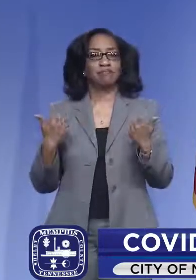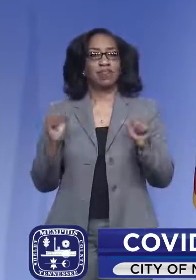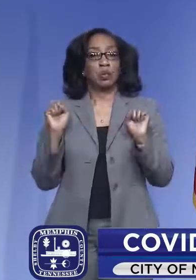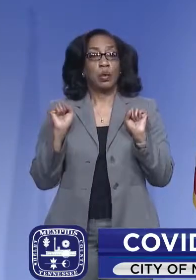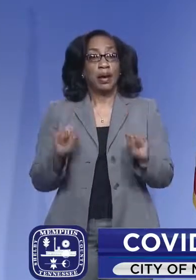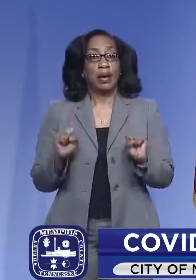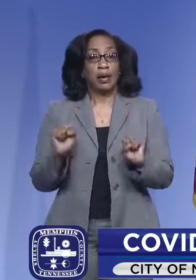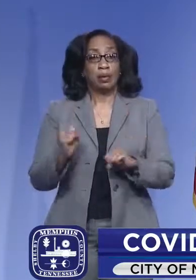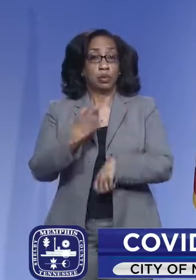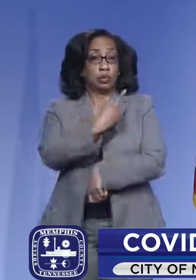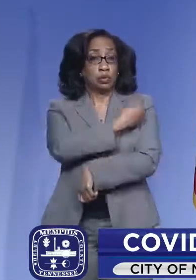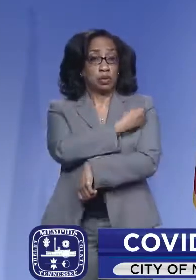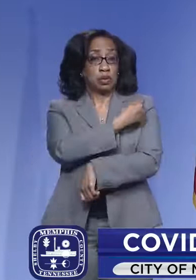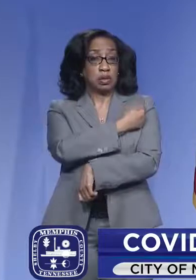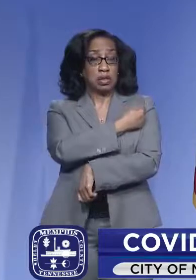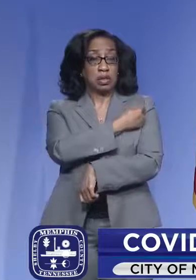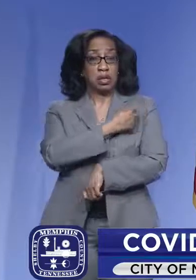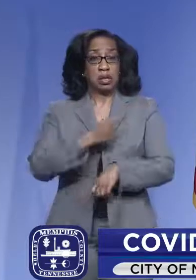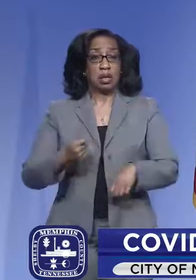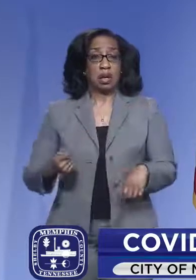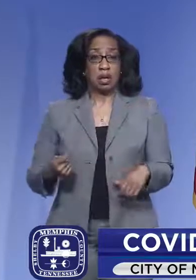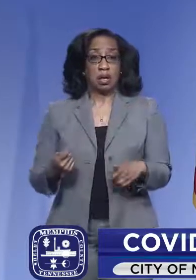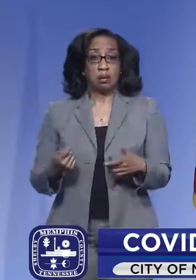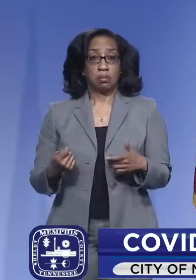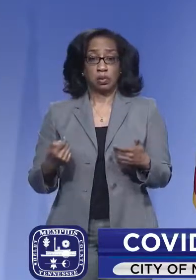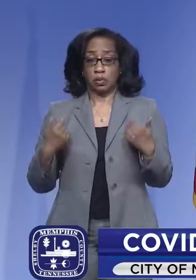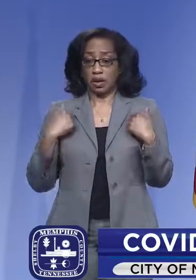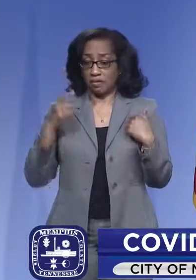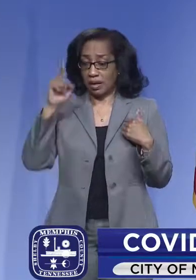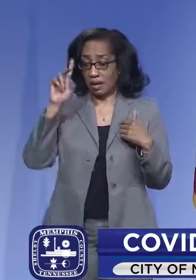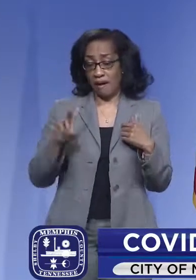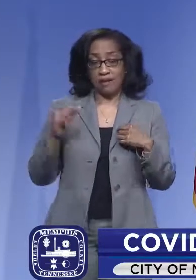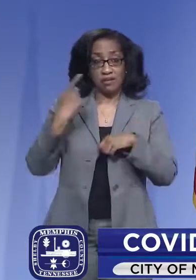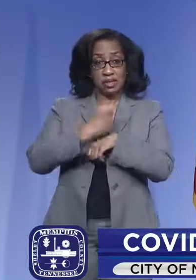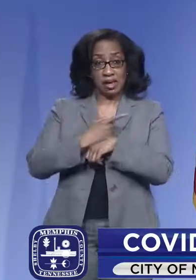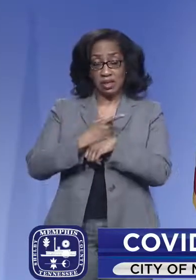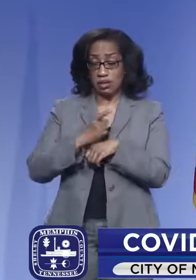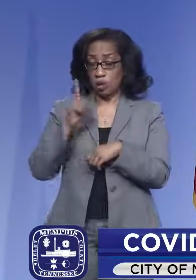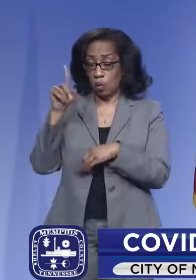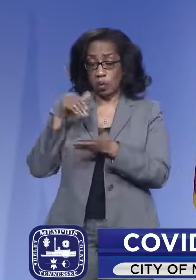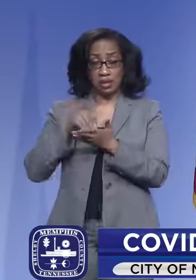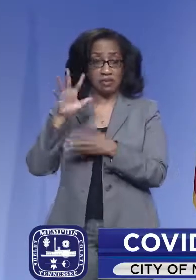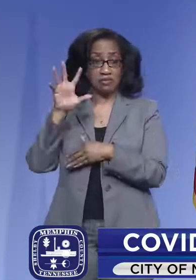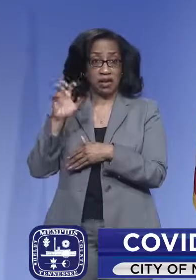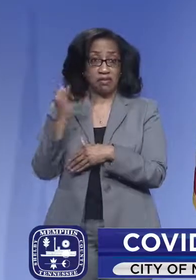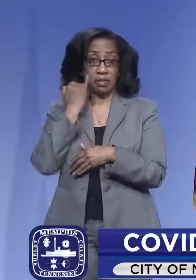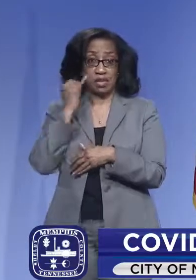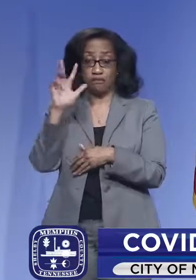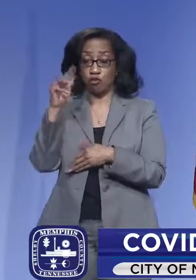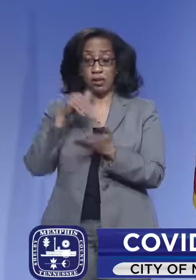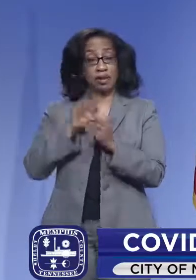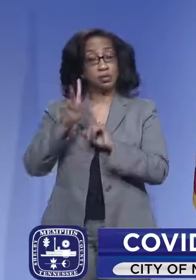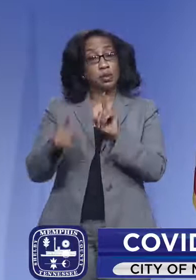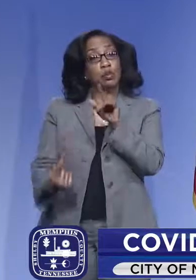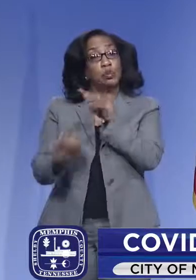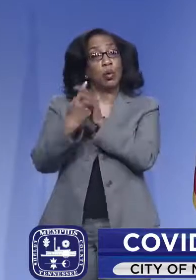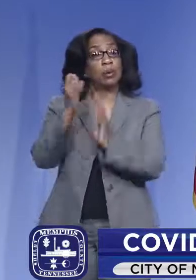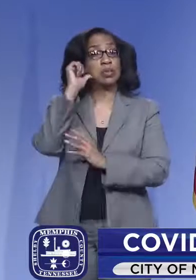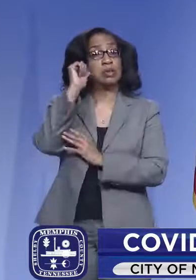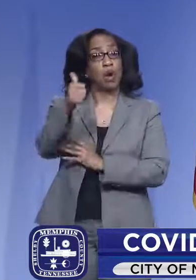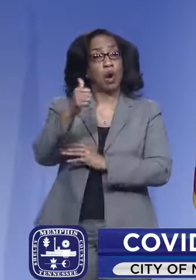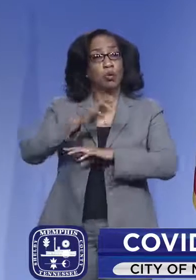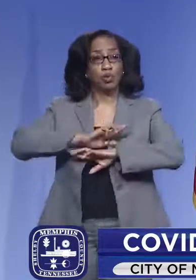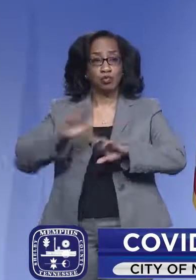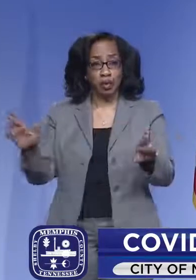to, that'd be a half a day, so do another 1,500. And then if 3,000 people showed up tomorrow, we'd be ready, willing, and able to do